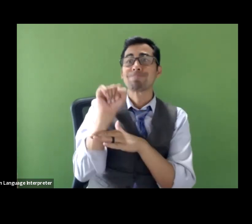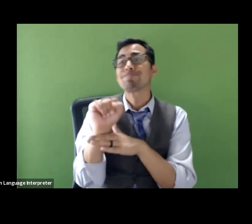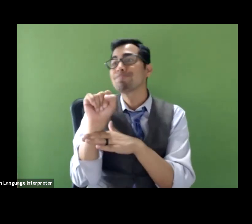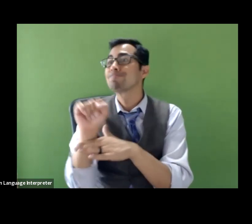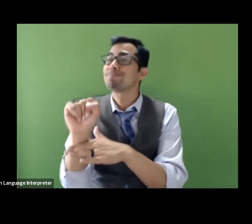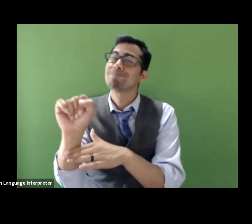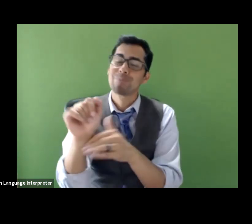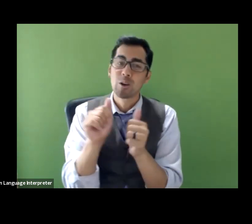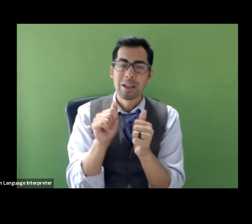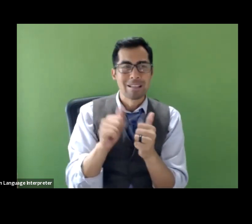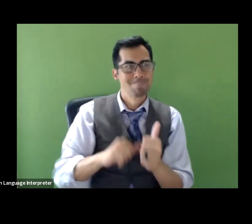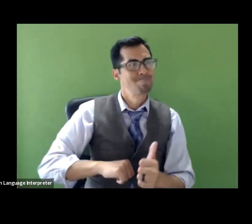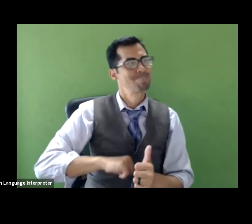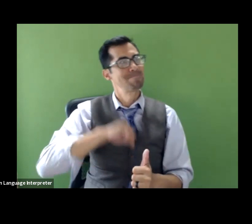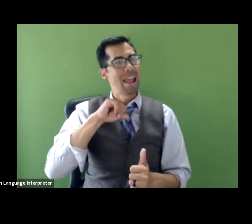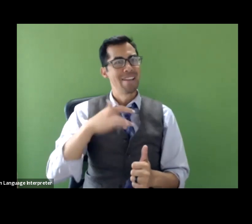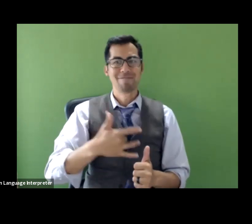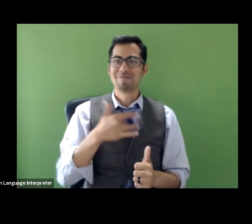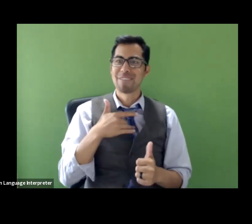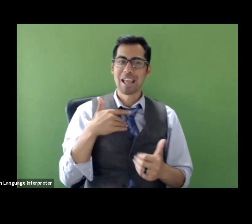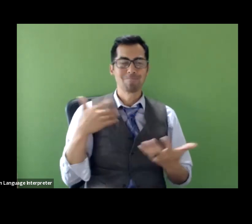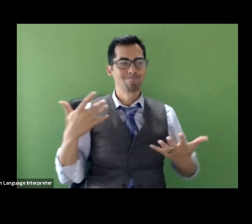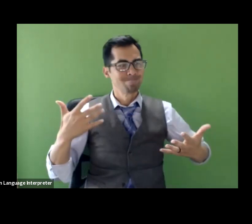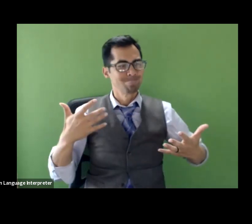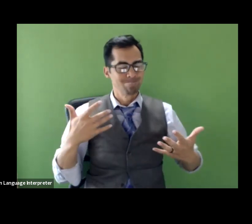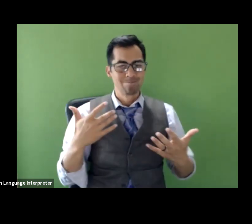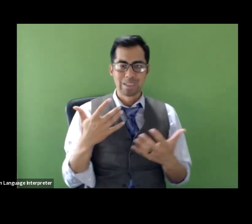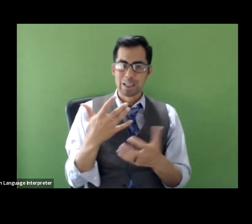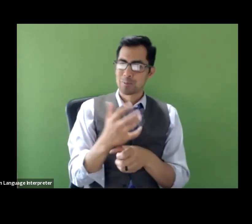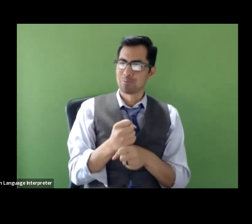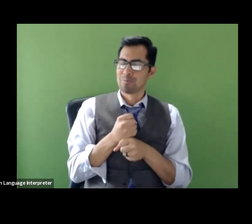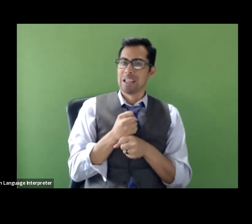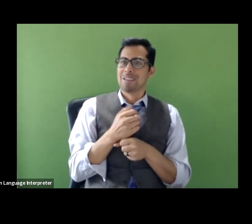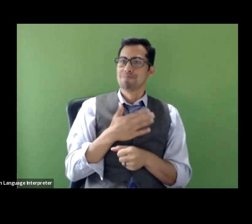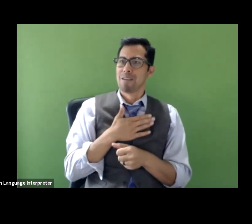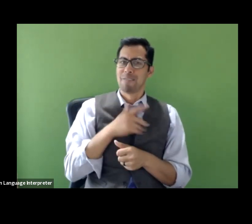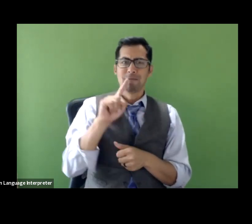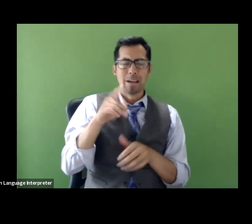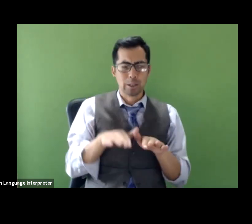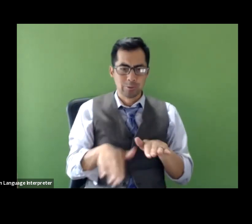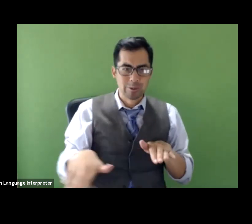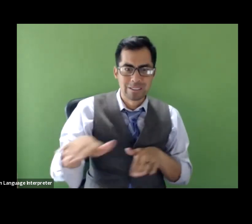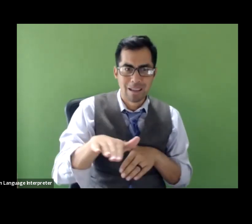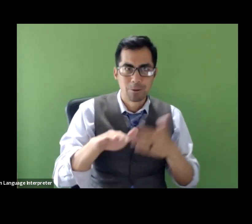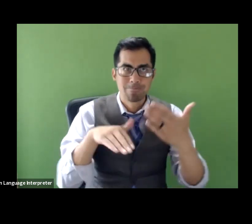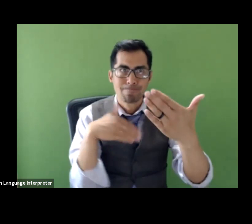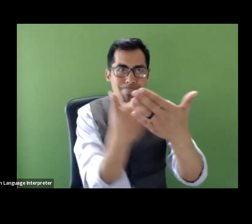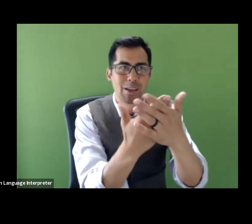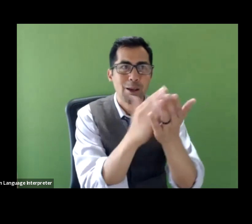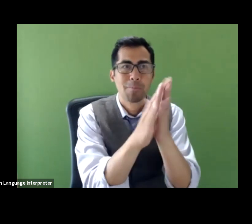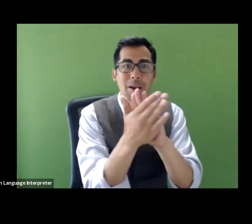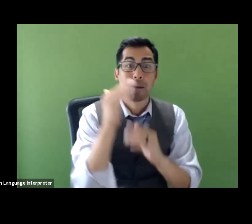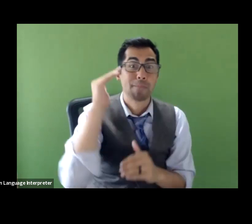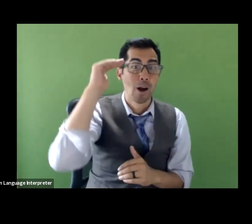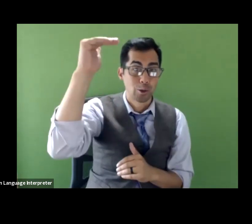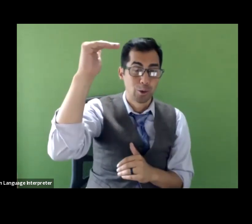walked home, feeling as if I had taken my first tentative steps toward adulthood. That card,